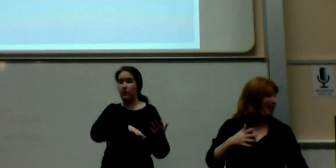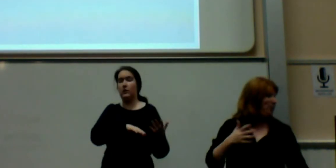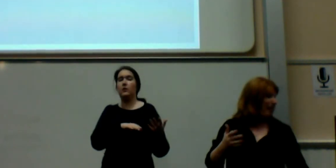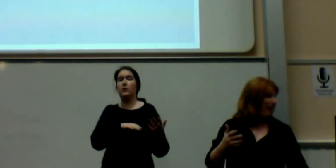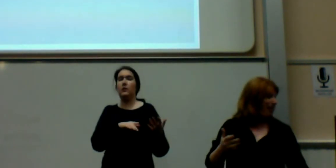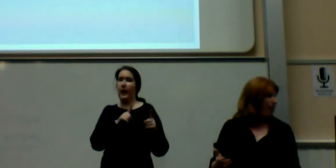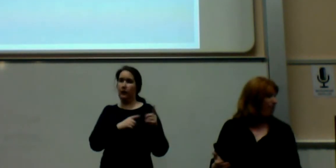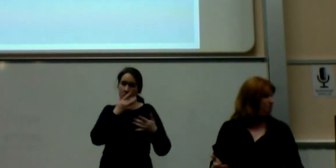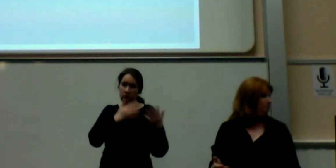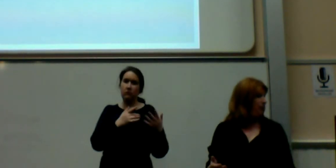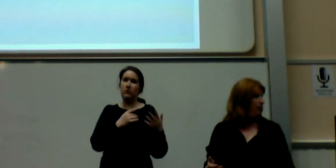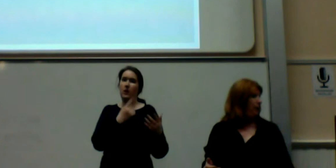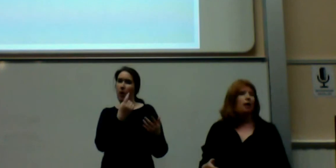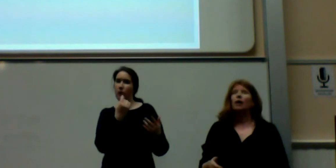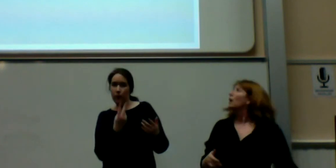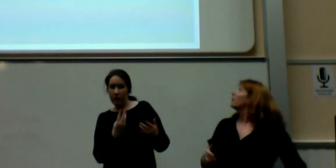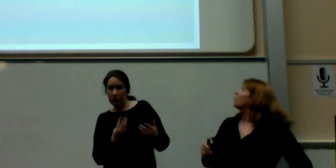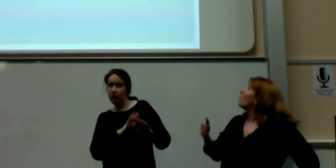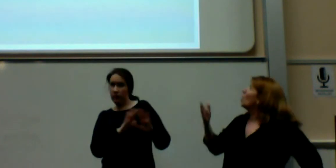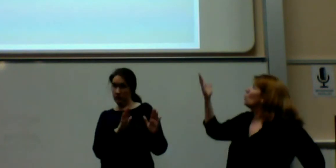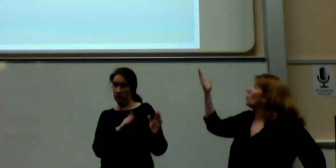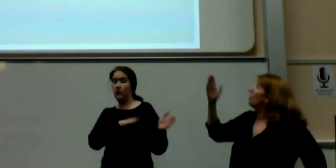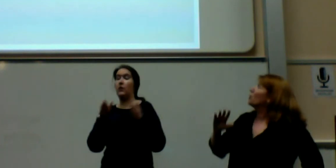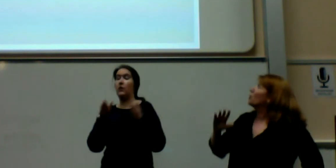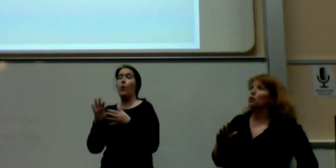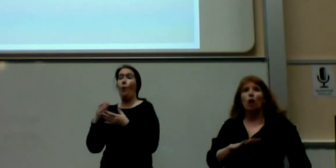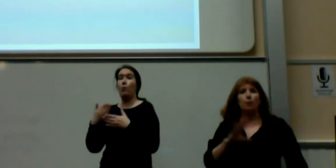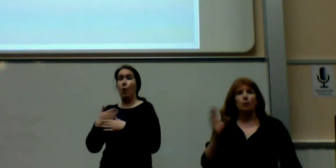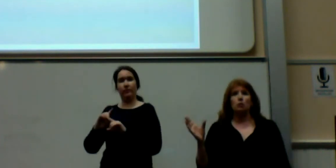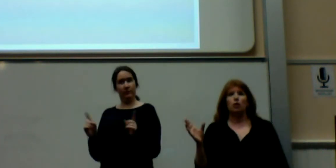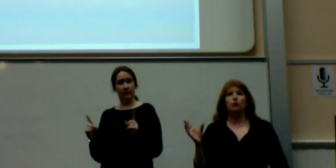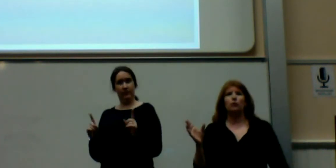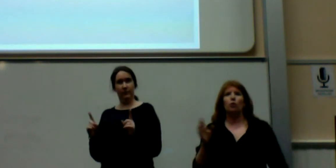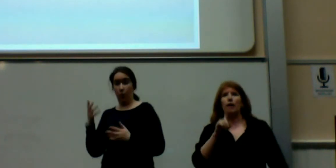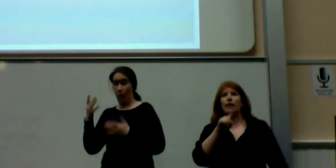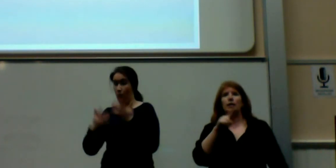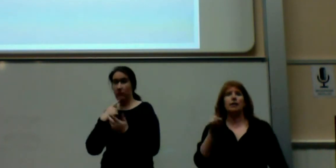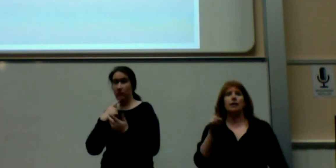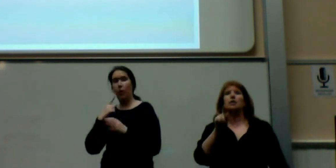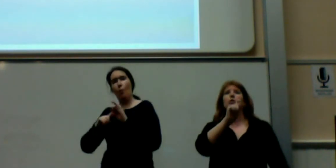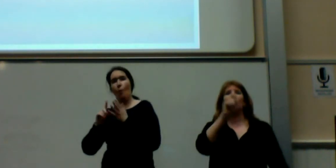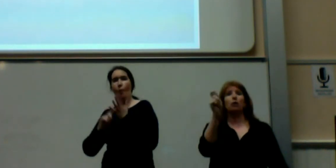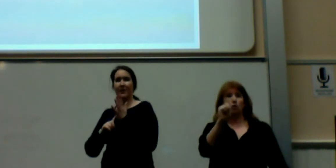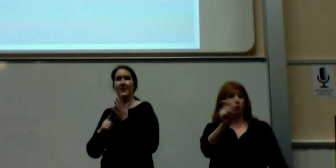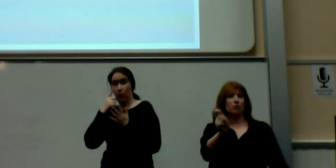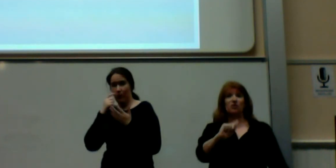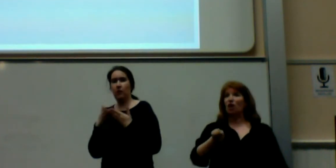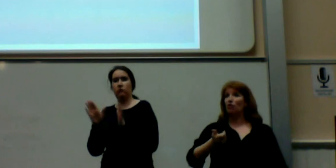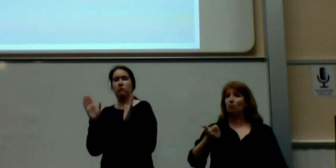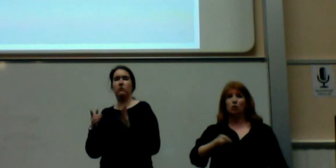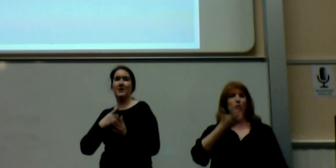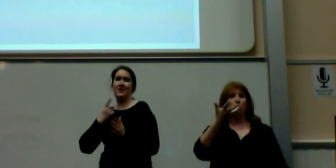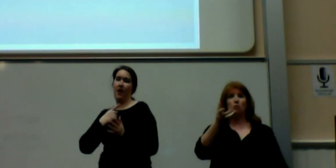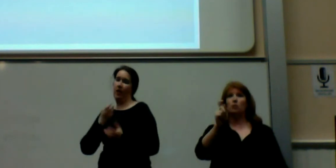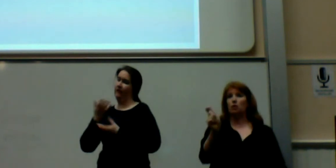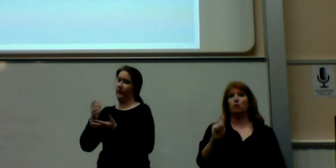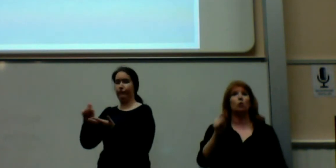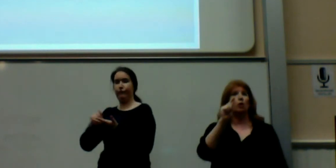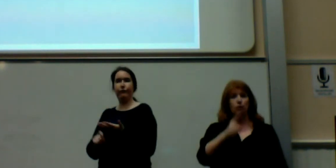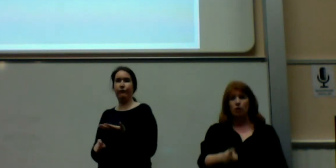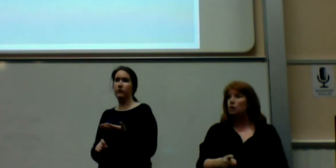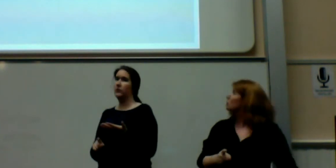You rate and rank them. The homework, there was no opportunity for rating and ranking. It was all just sort of